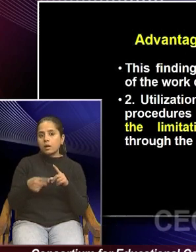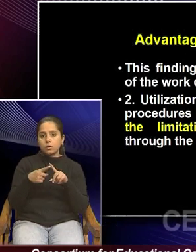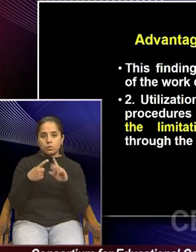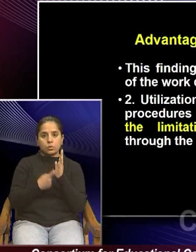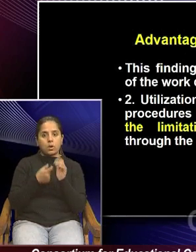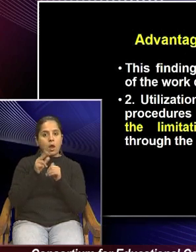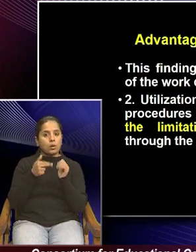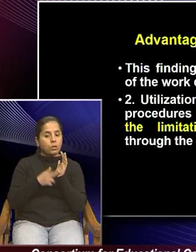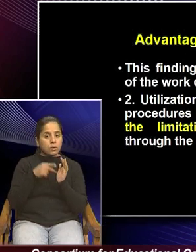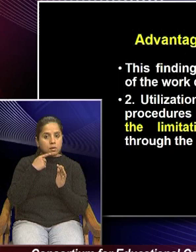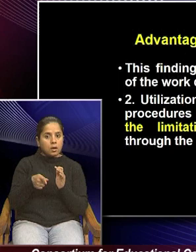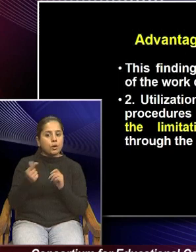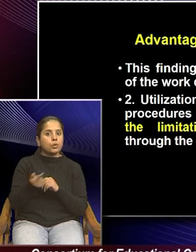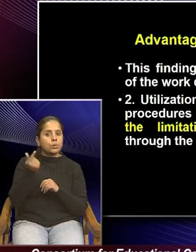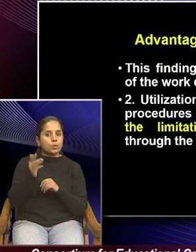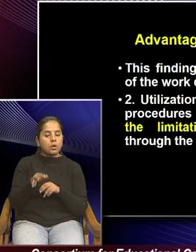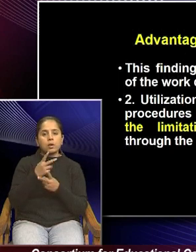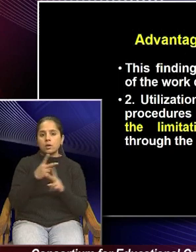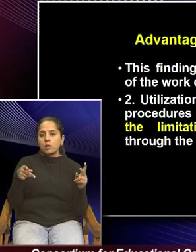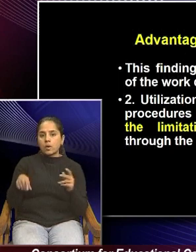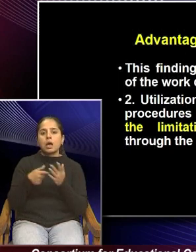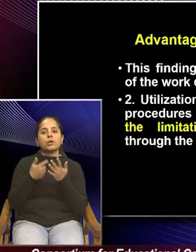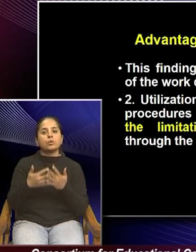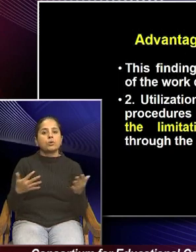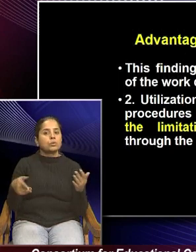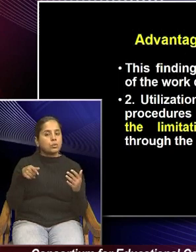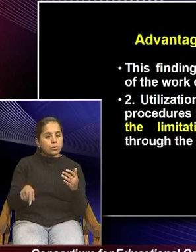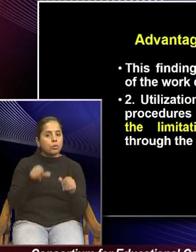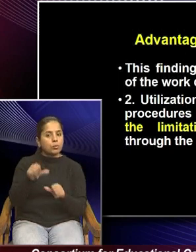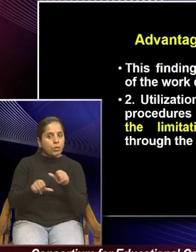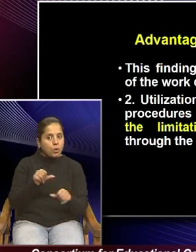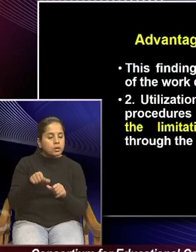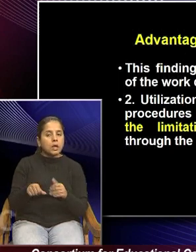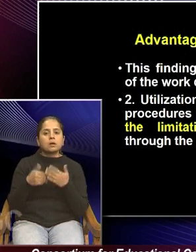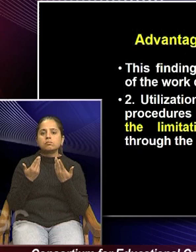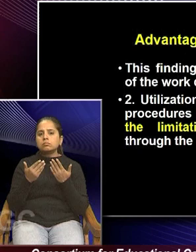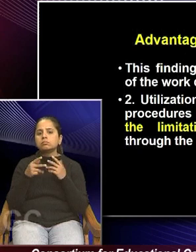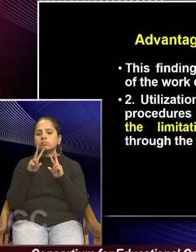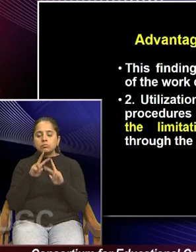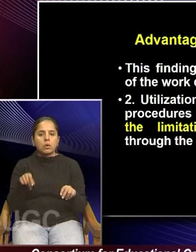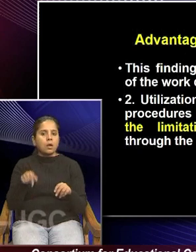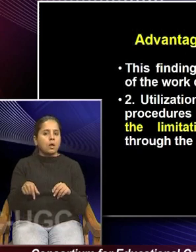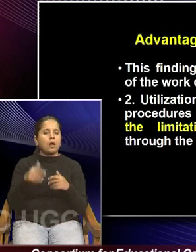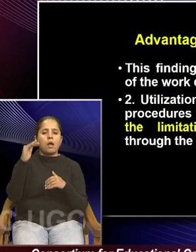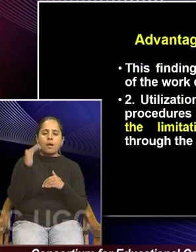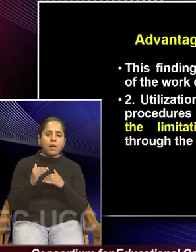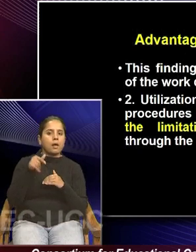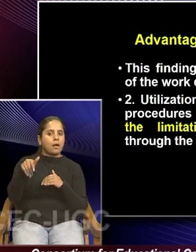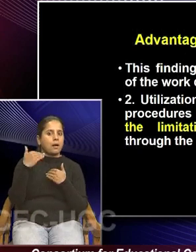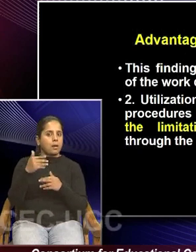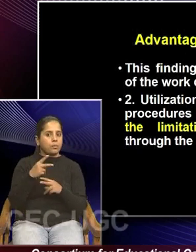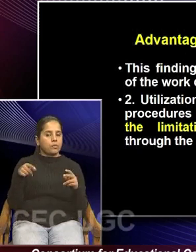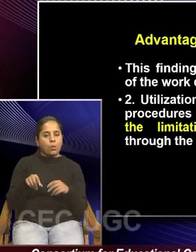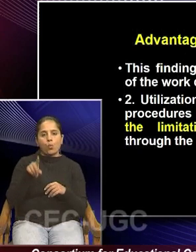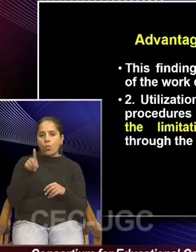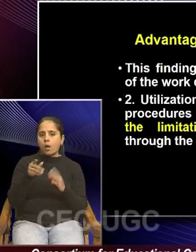is that it utilizes multiple sources or procedures in a study, which may reduce the limitation of one